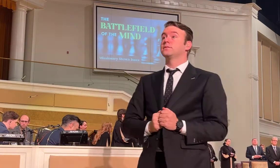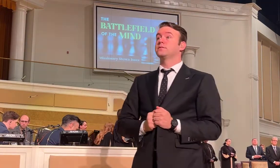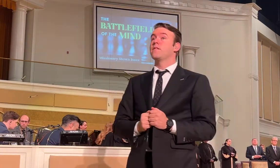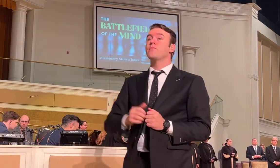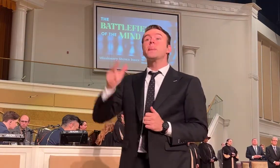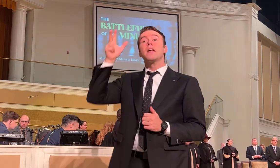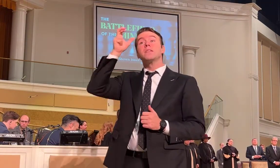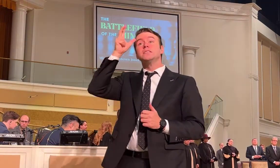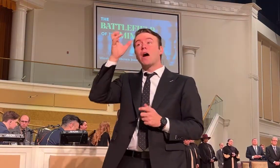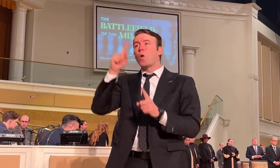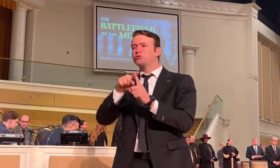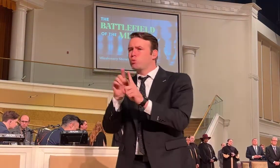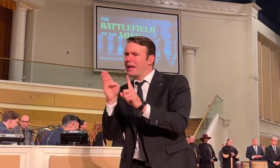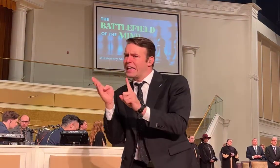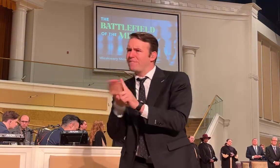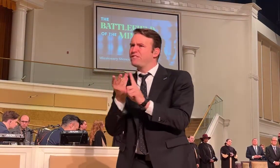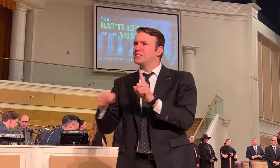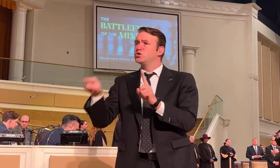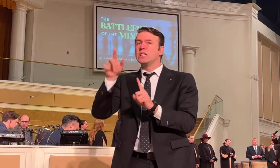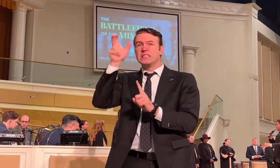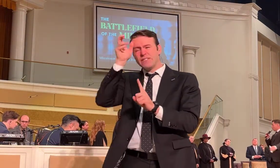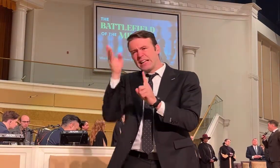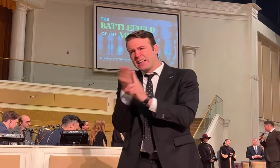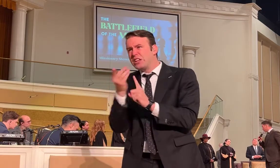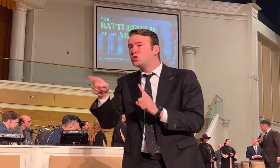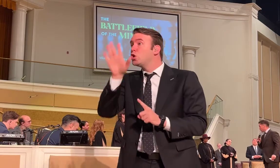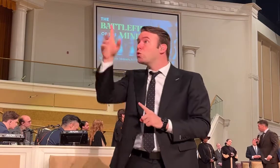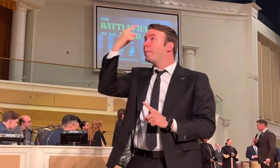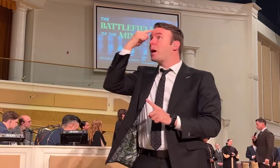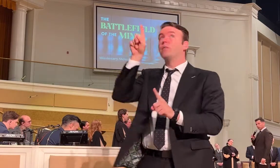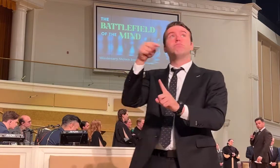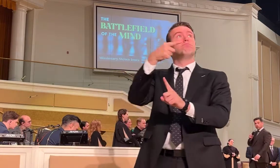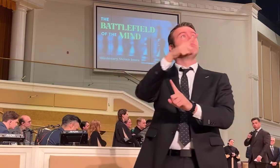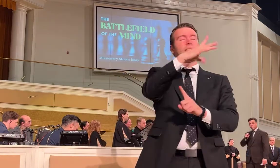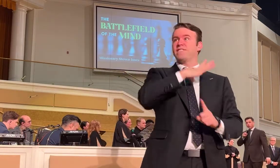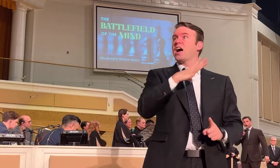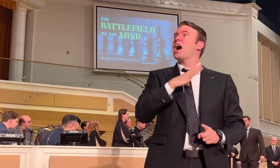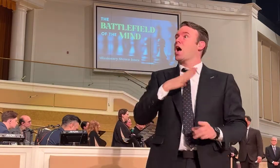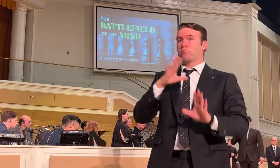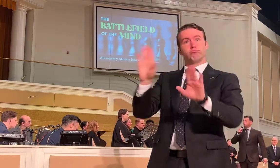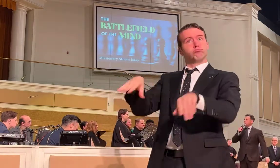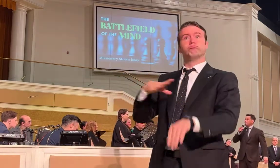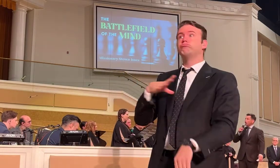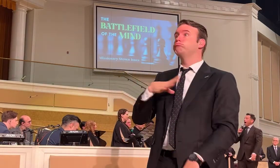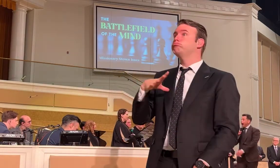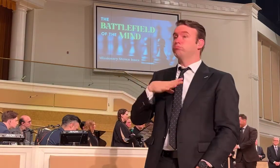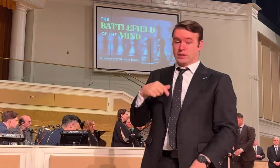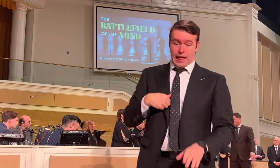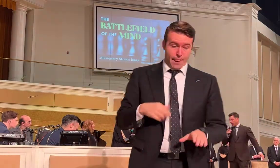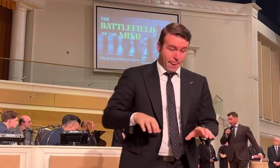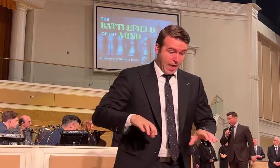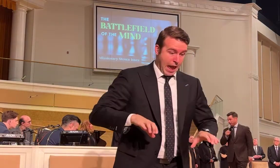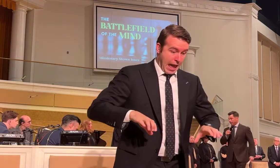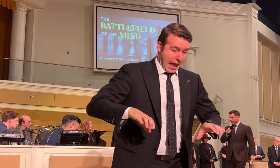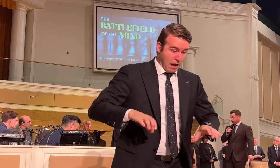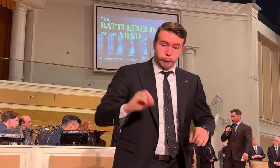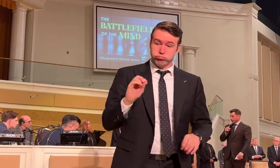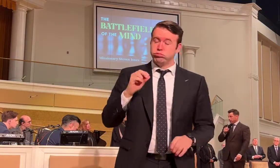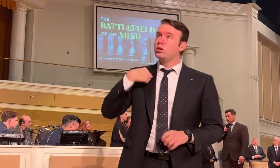The devil wants to convince you that you can allow your mind to wander as long as you never act upon